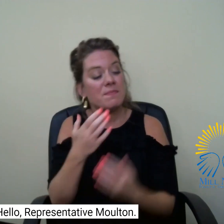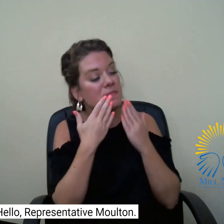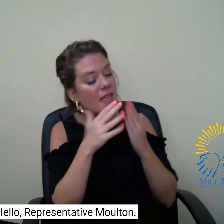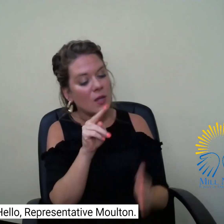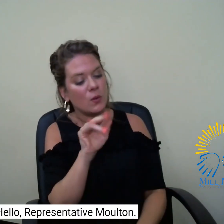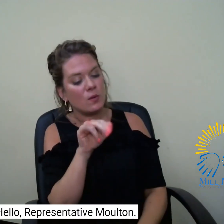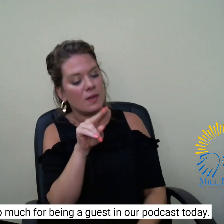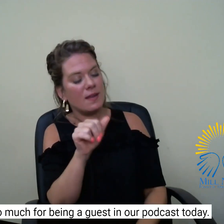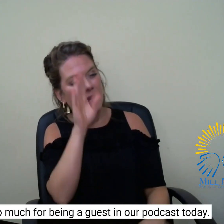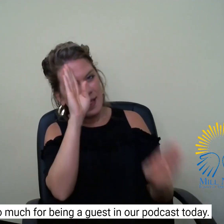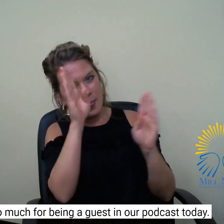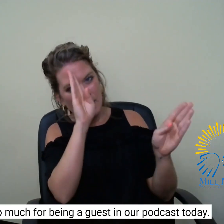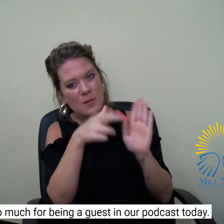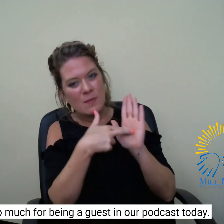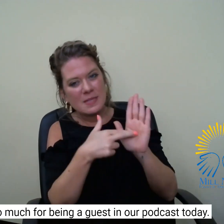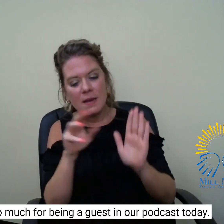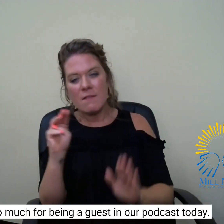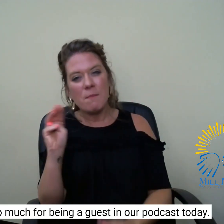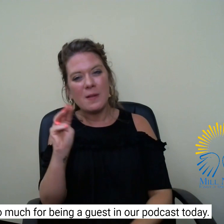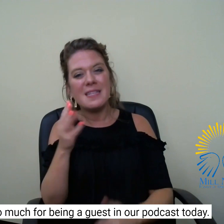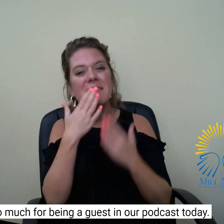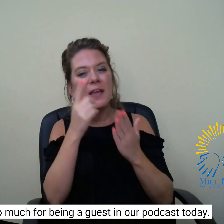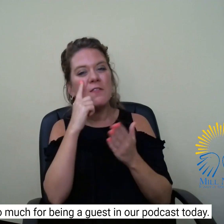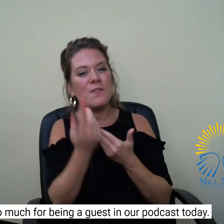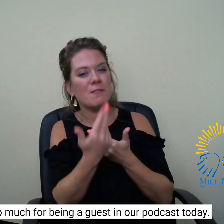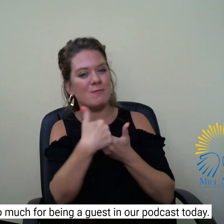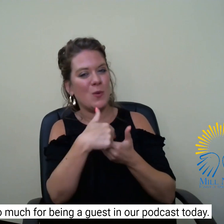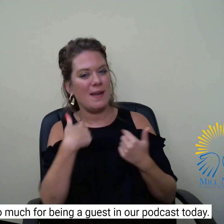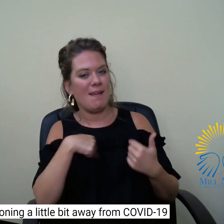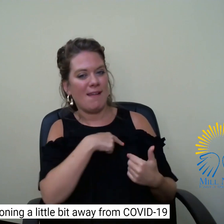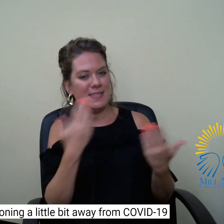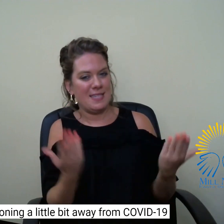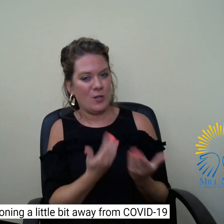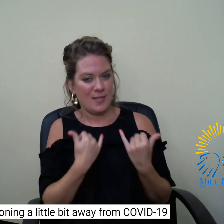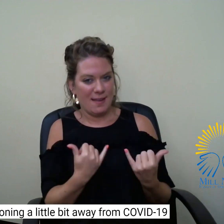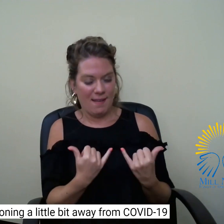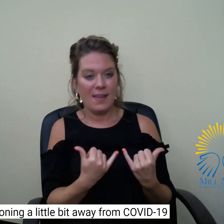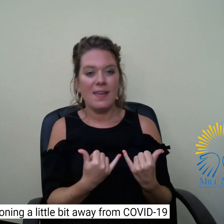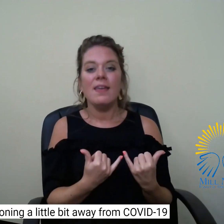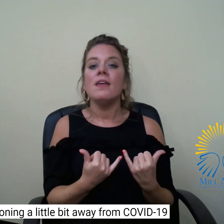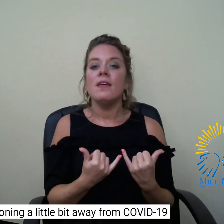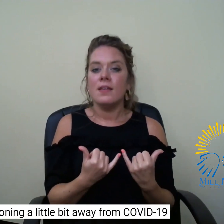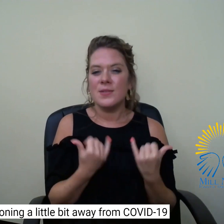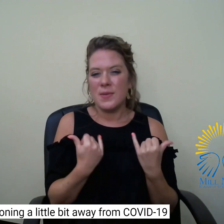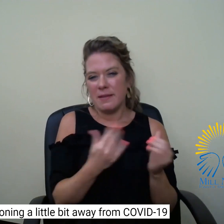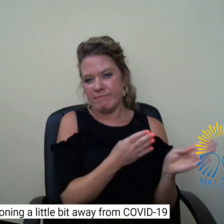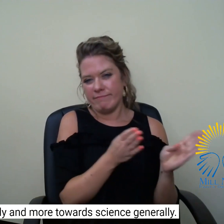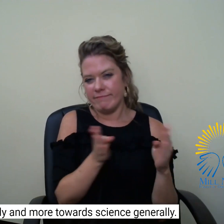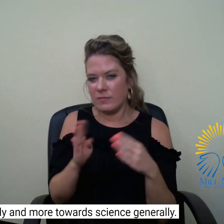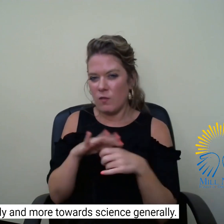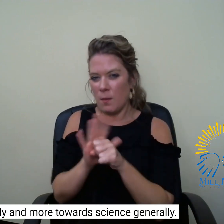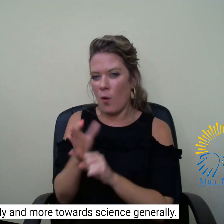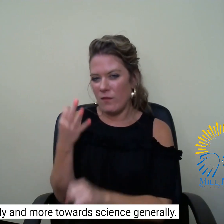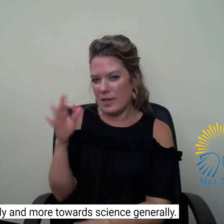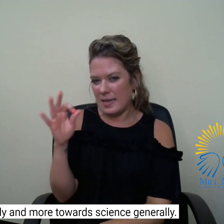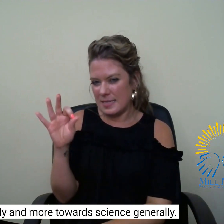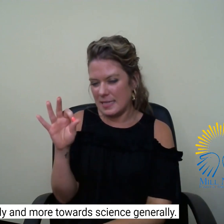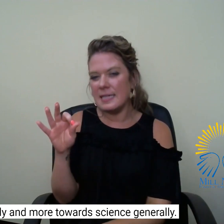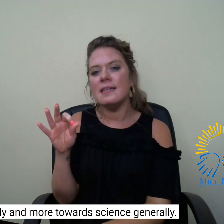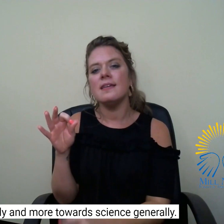Representative Moulton, and thank you so much for being a guest on our podcast today. Transitioning a little bit away from COVID-19 specifically and more towards